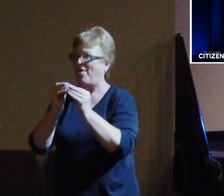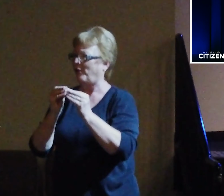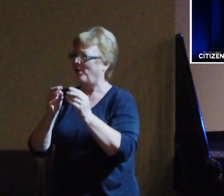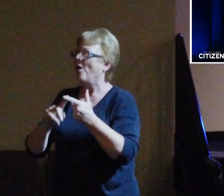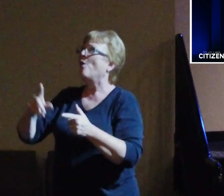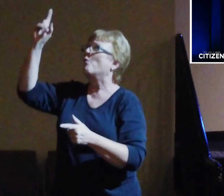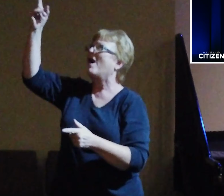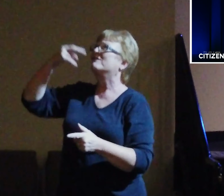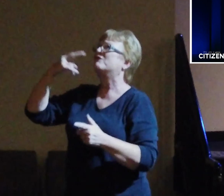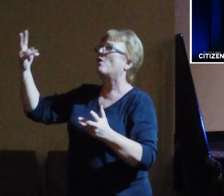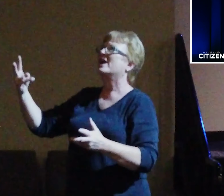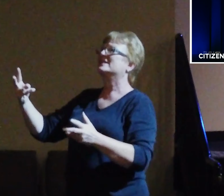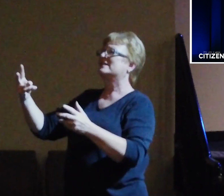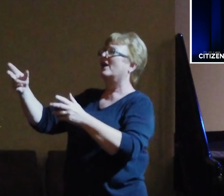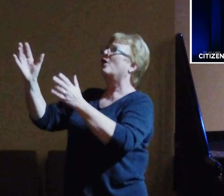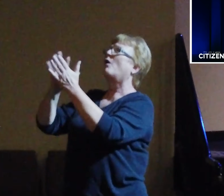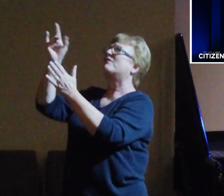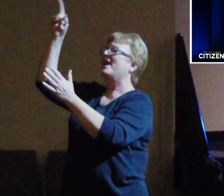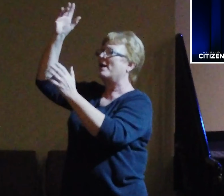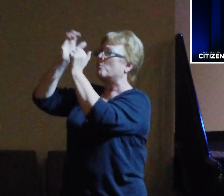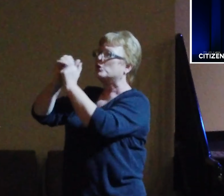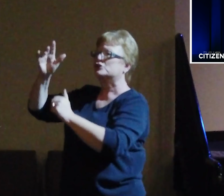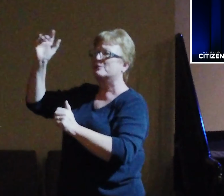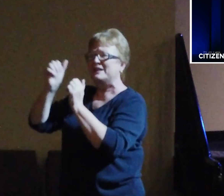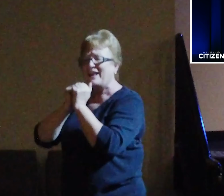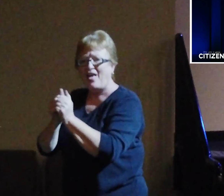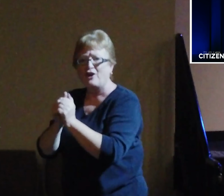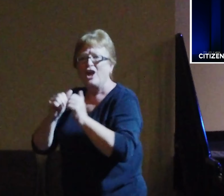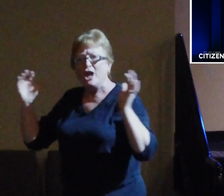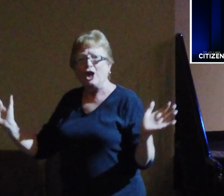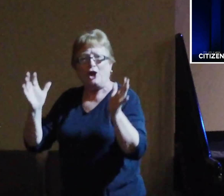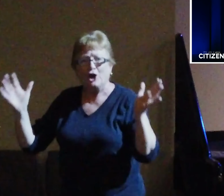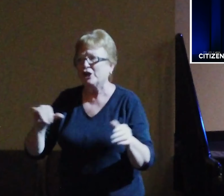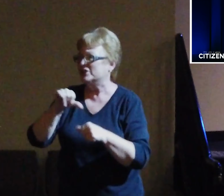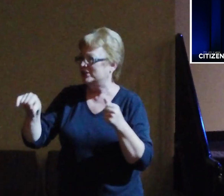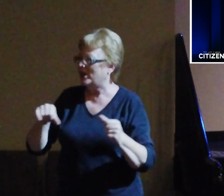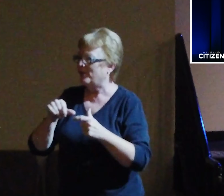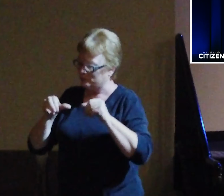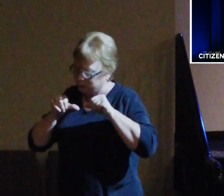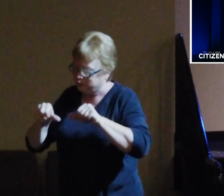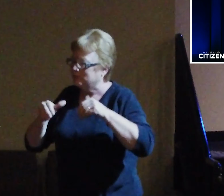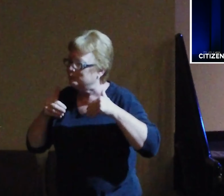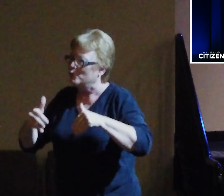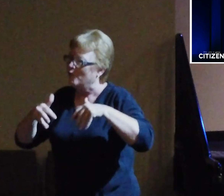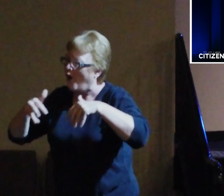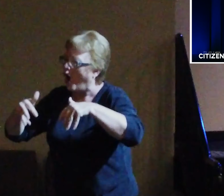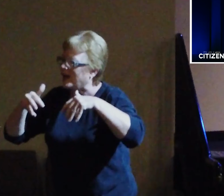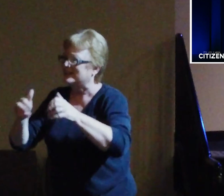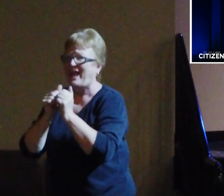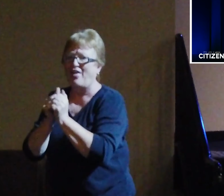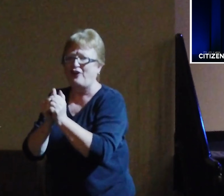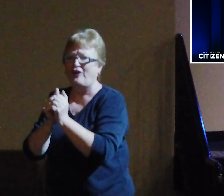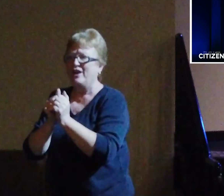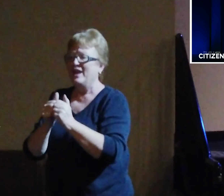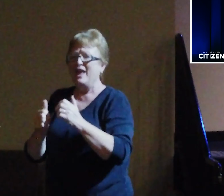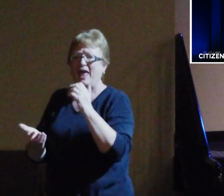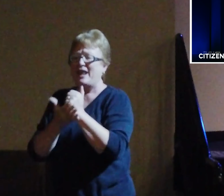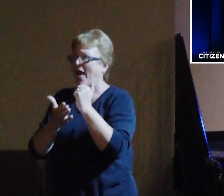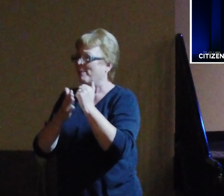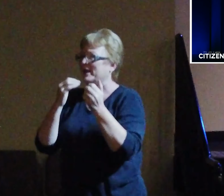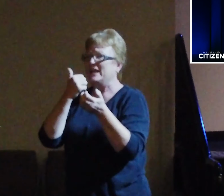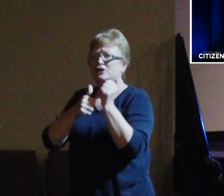with one purpose, encouraging one another forward on mission and redirecting each other's focus